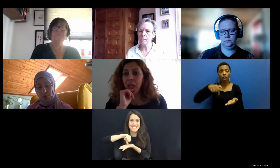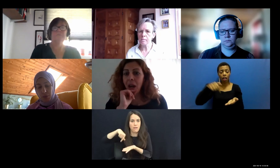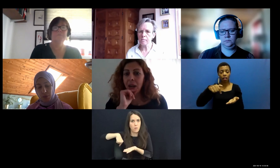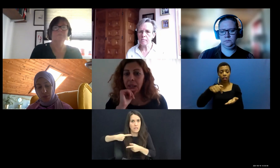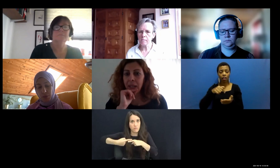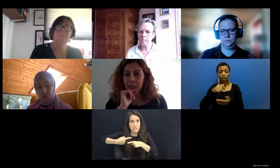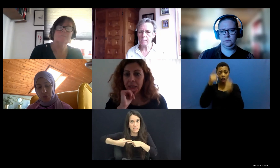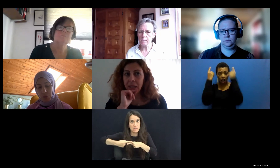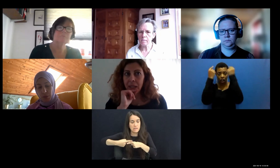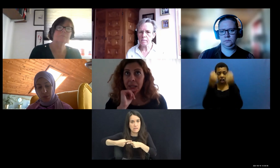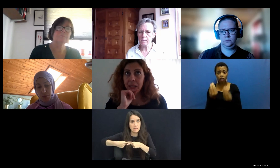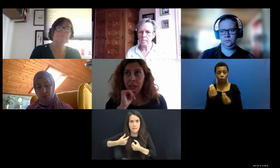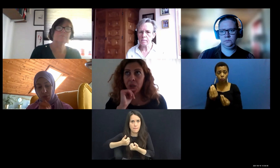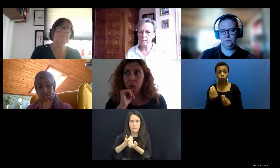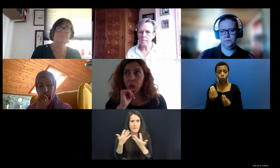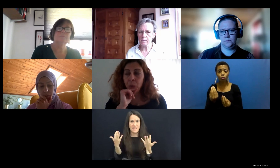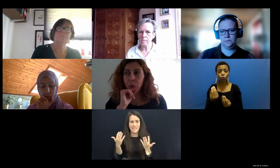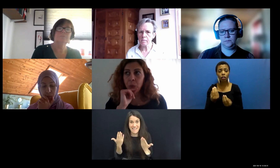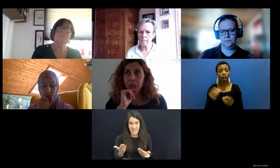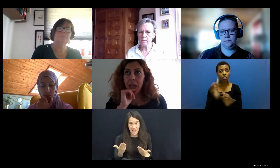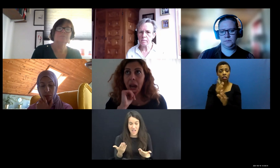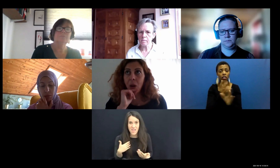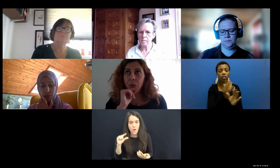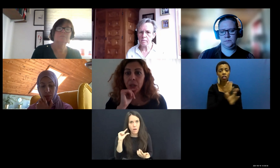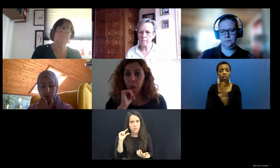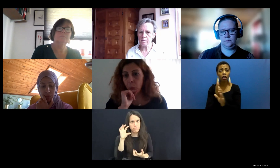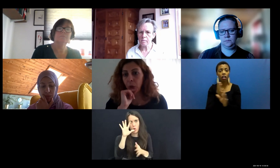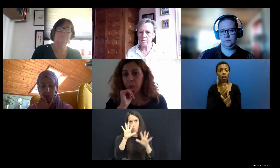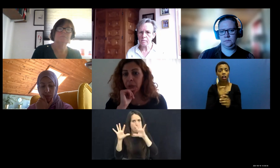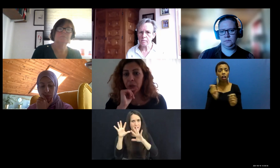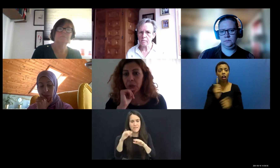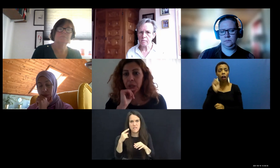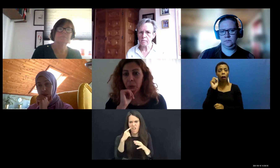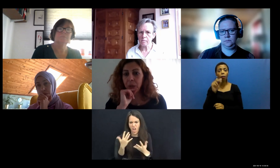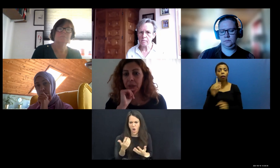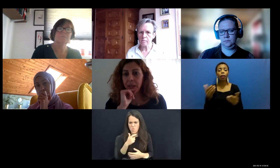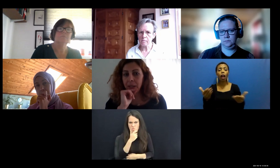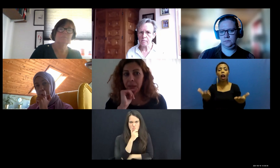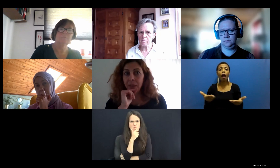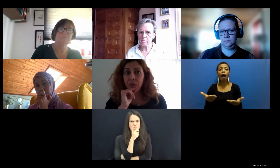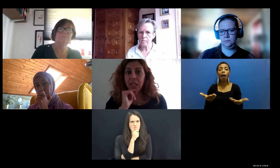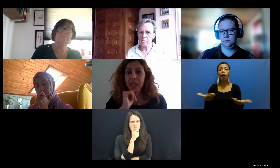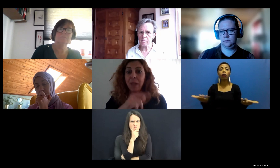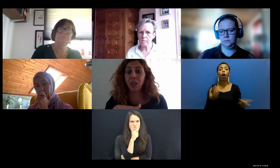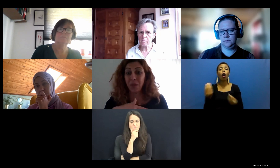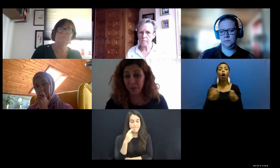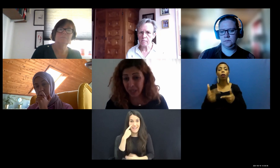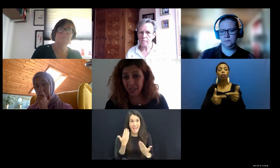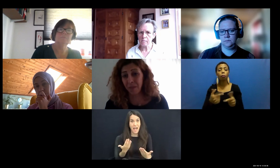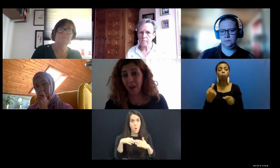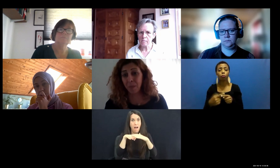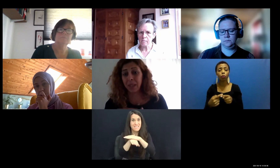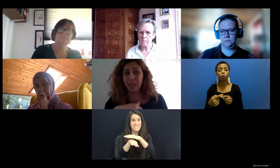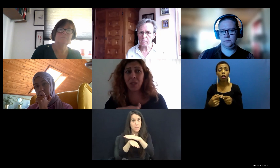it's really hard at this stage to see how this could work, because, you know, the level of accessibility of the